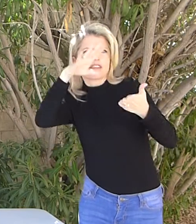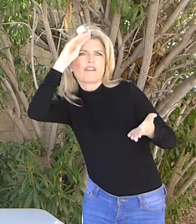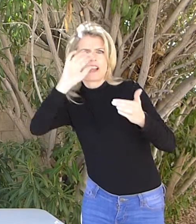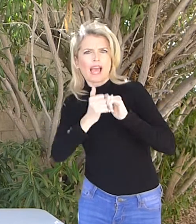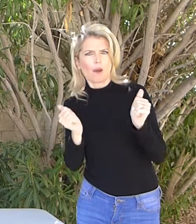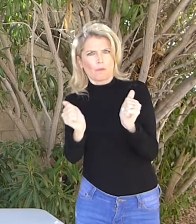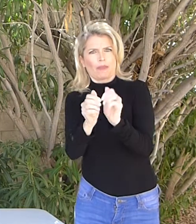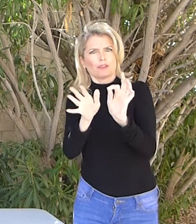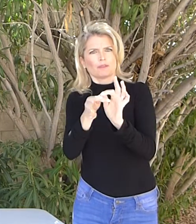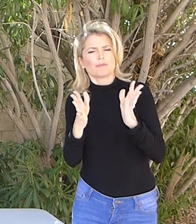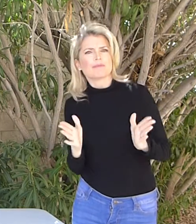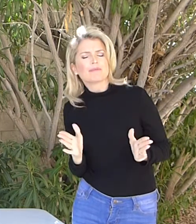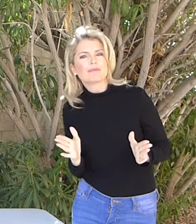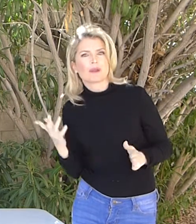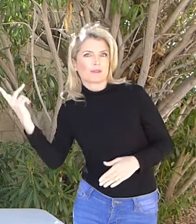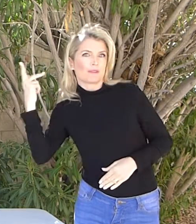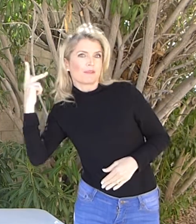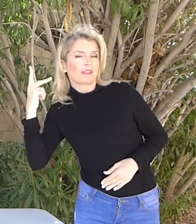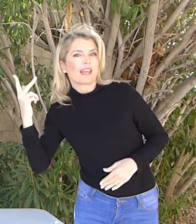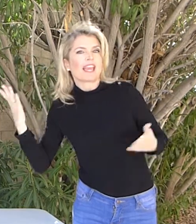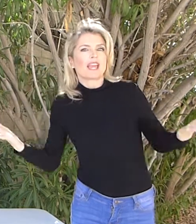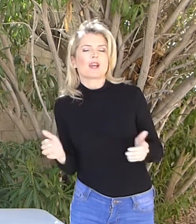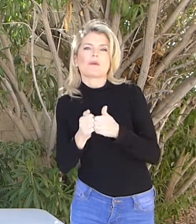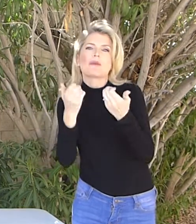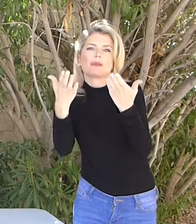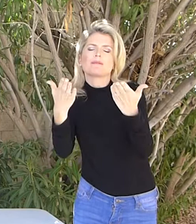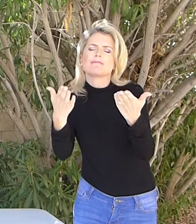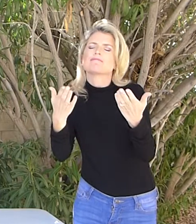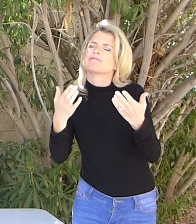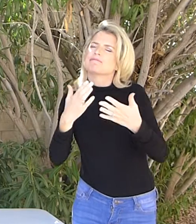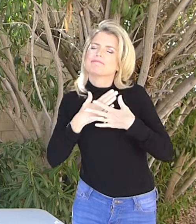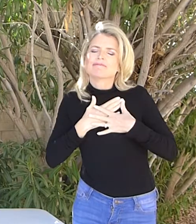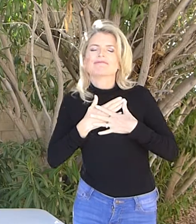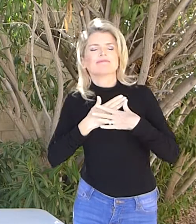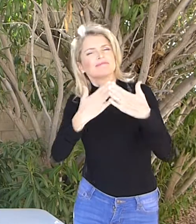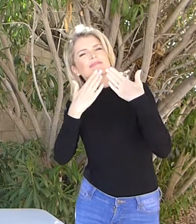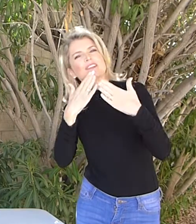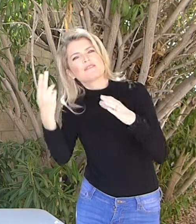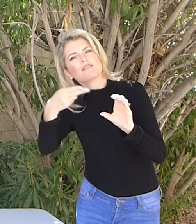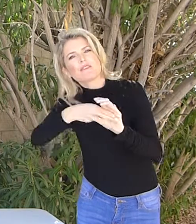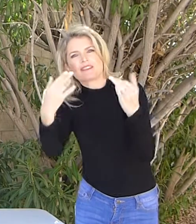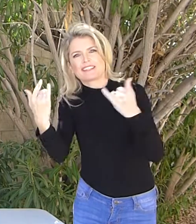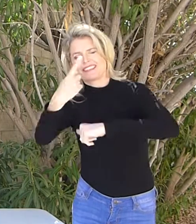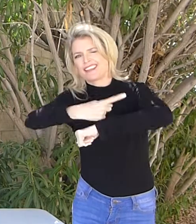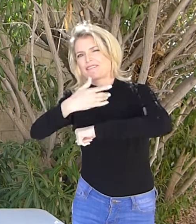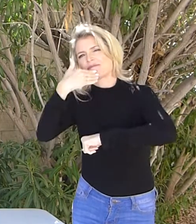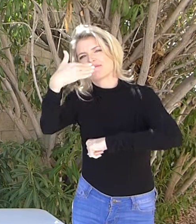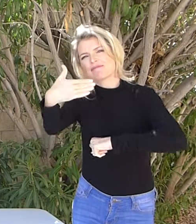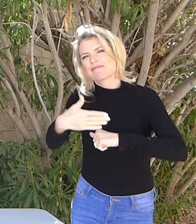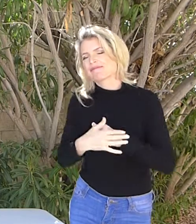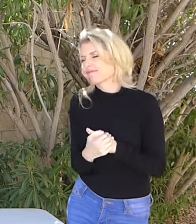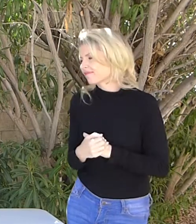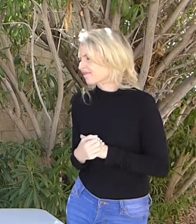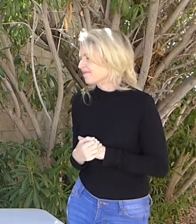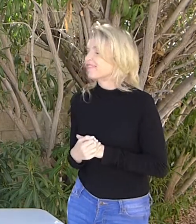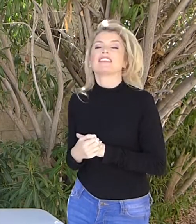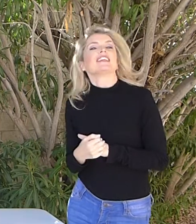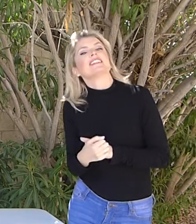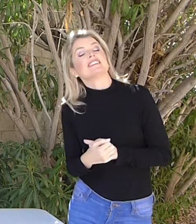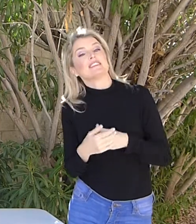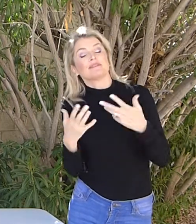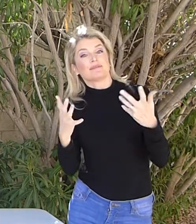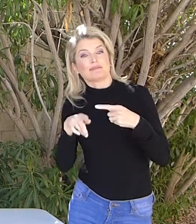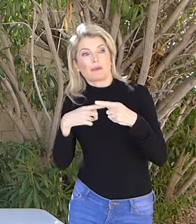with us, and we are here with you in spirit. We are so glad that you joined us today. Okay, are you ready? So